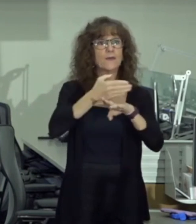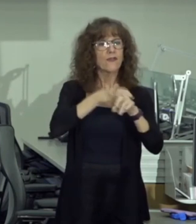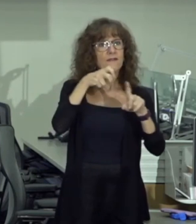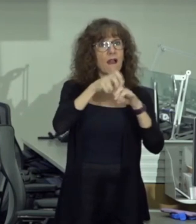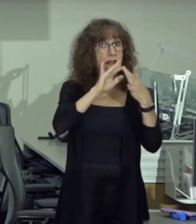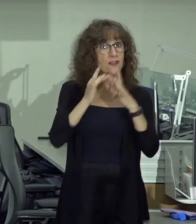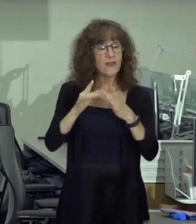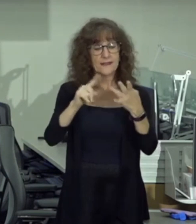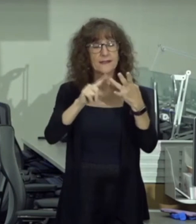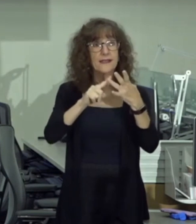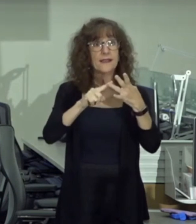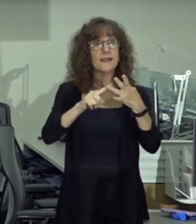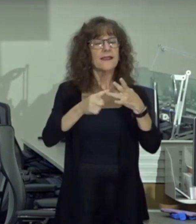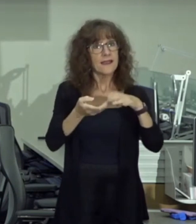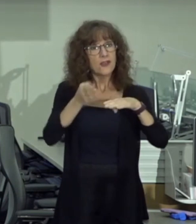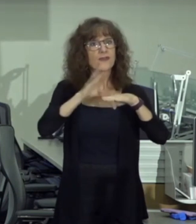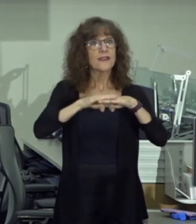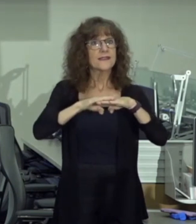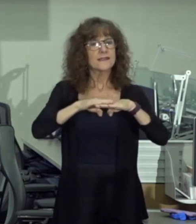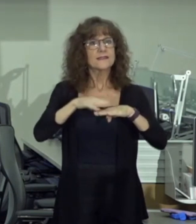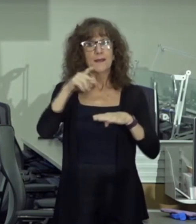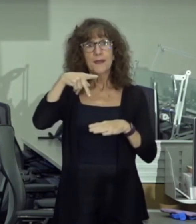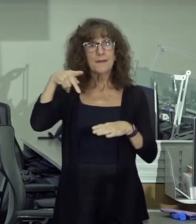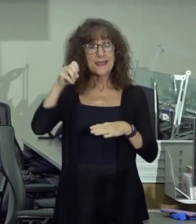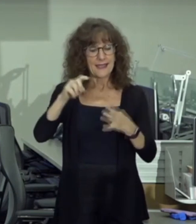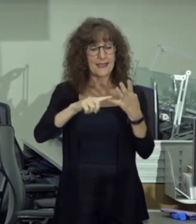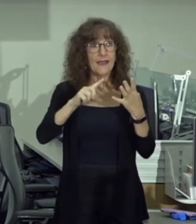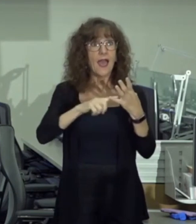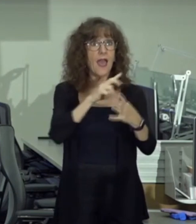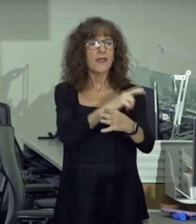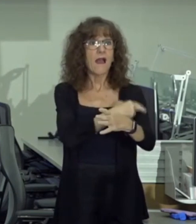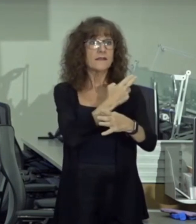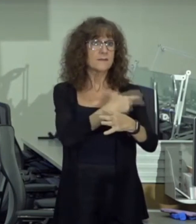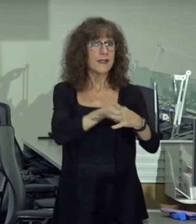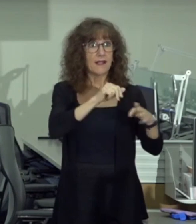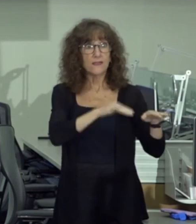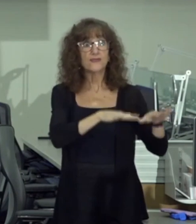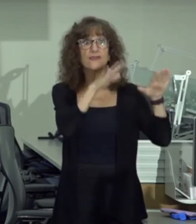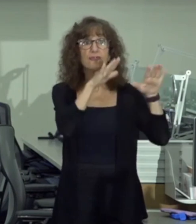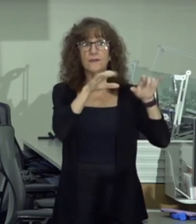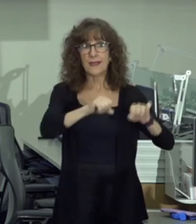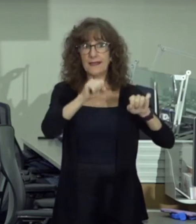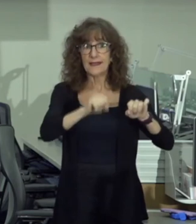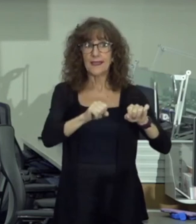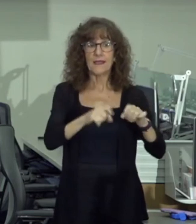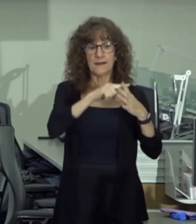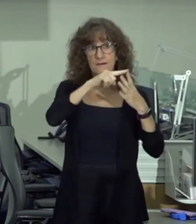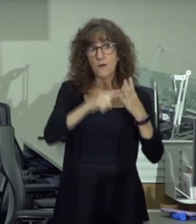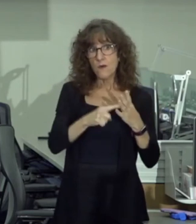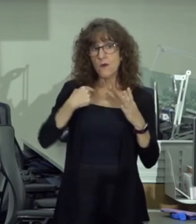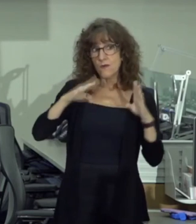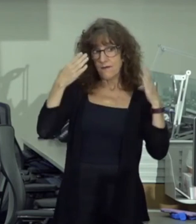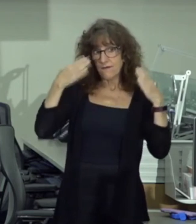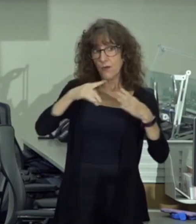tracing, increased supply of personal protective equipment, and hospital surge capacity. I told you that those would be the areas that